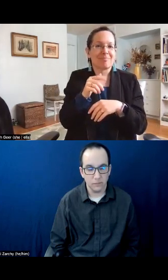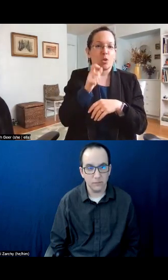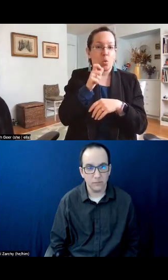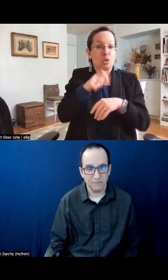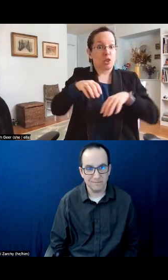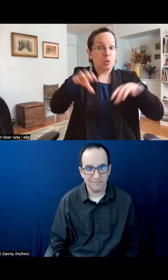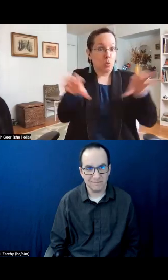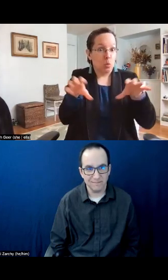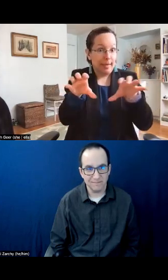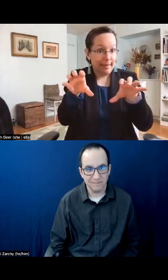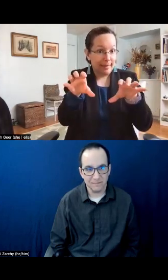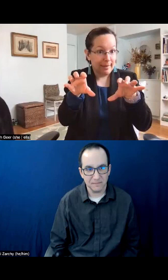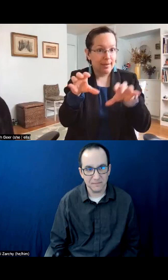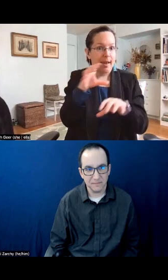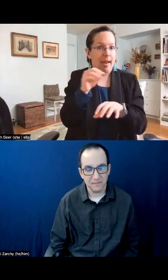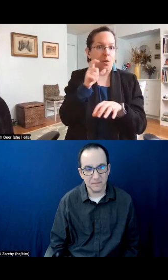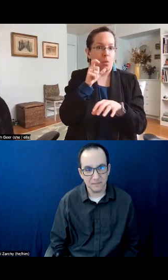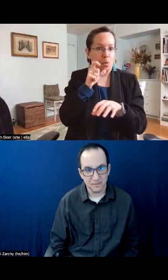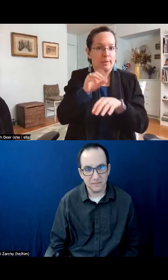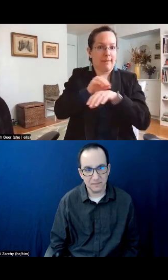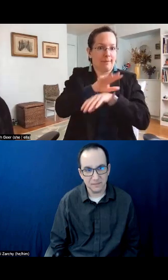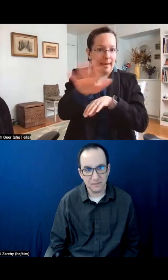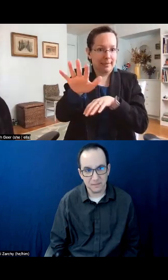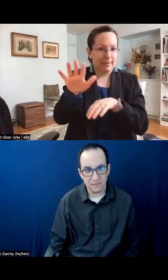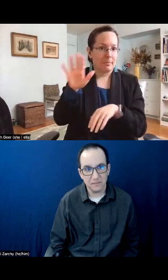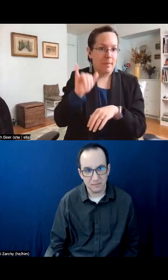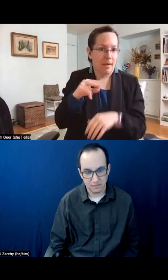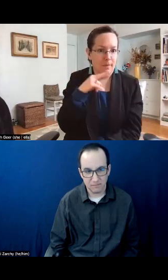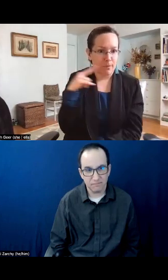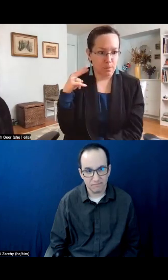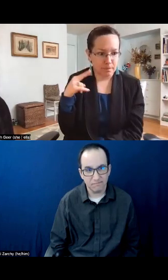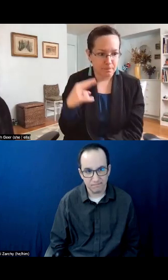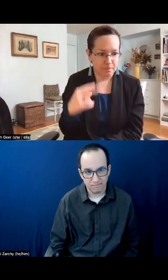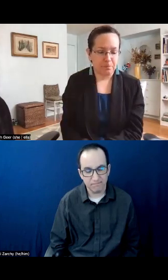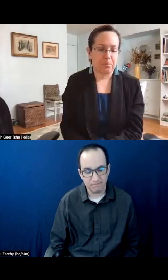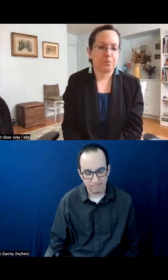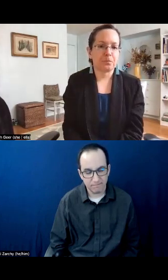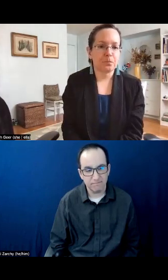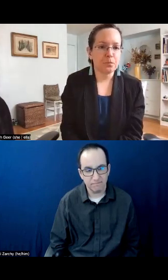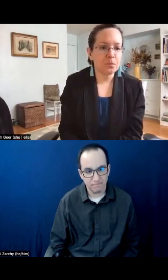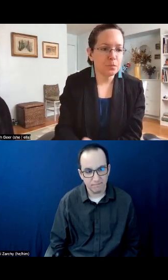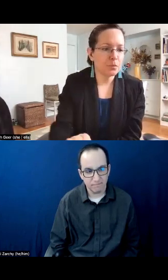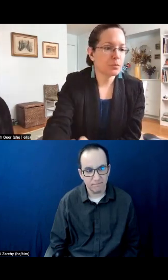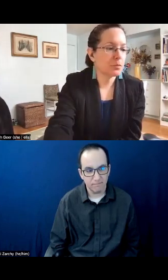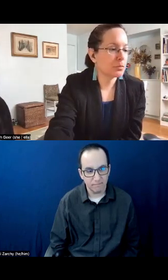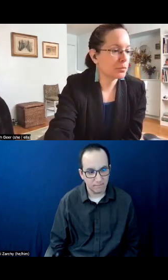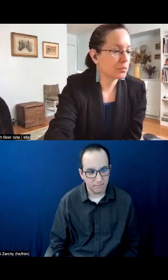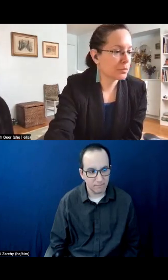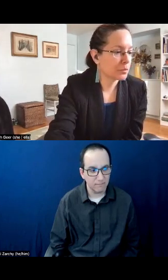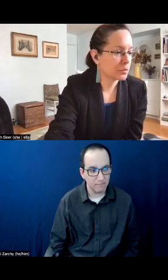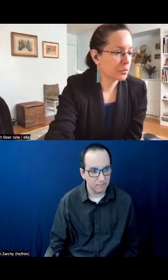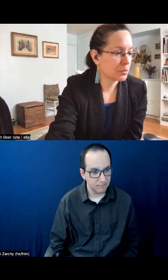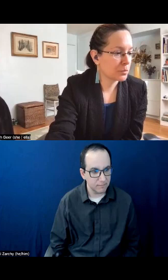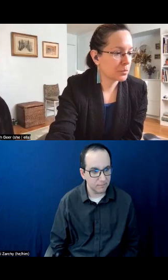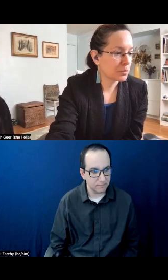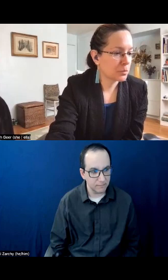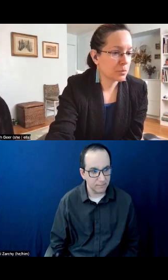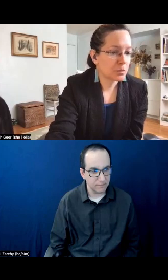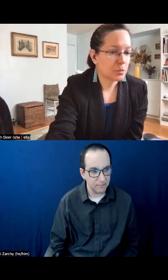itself, in a very specific way to indicate who is doing and who is being affected by the verb.